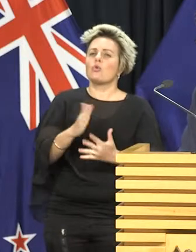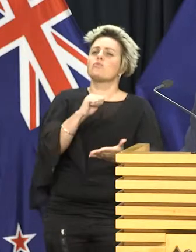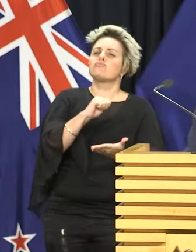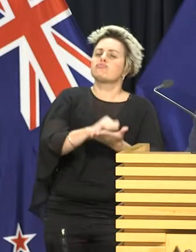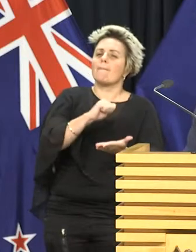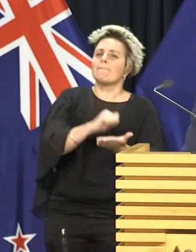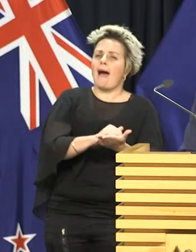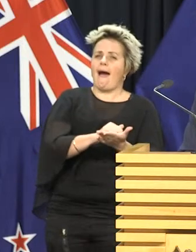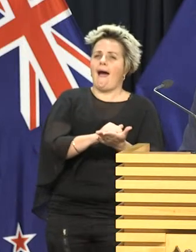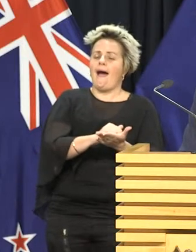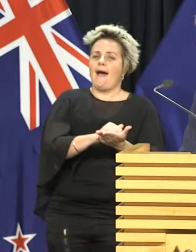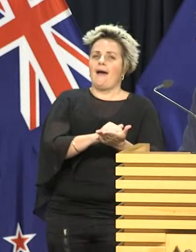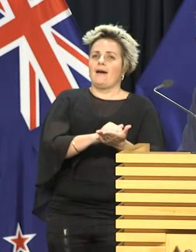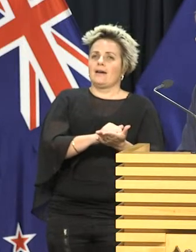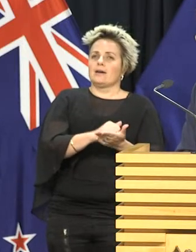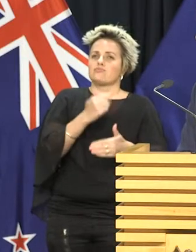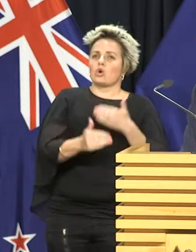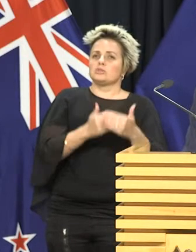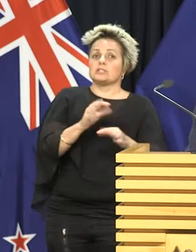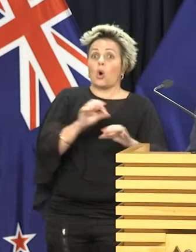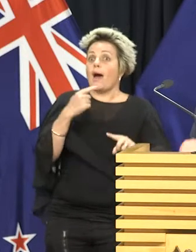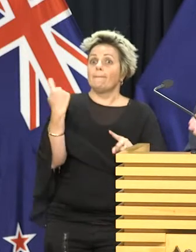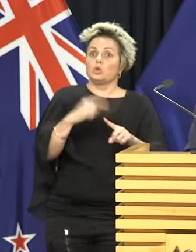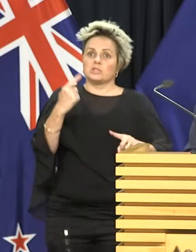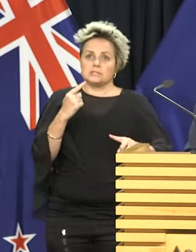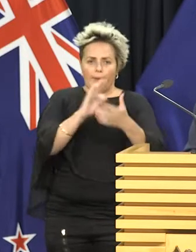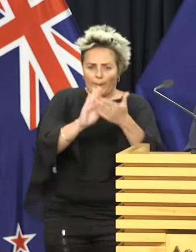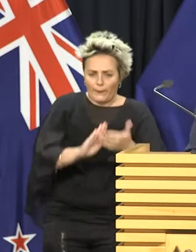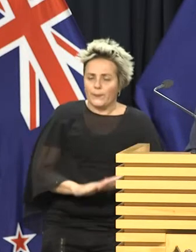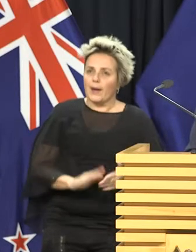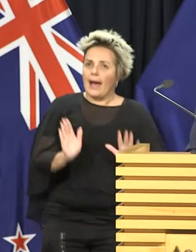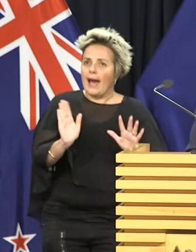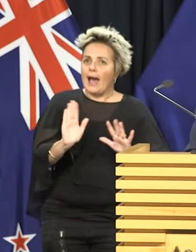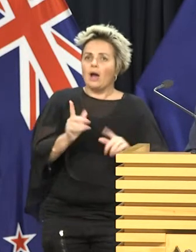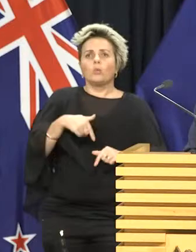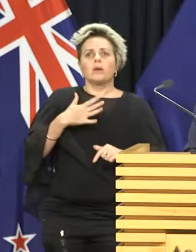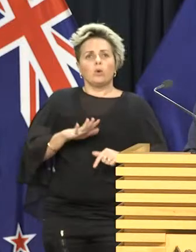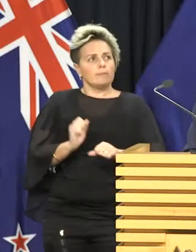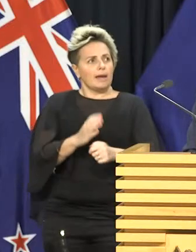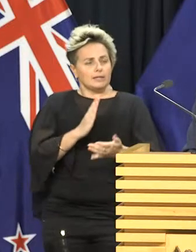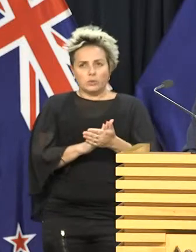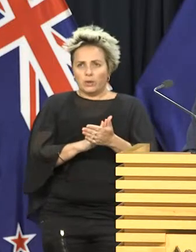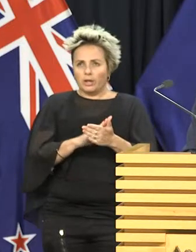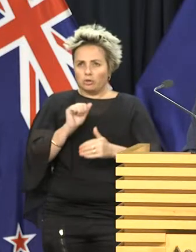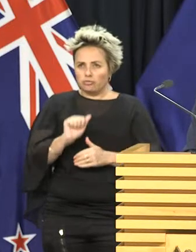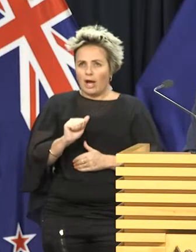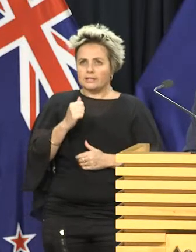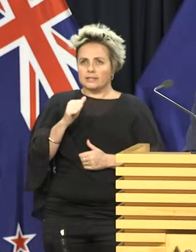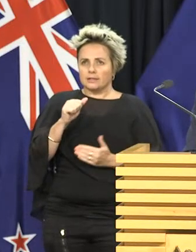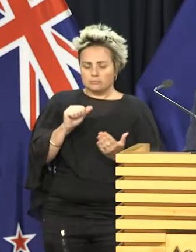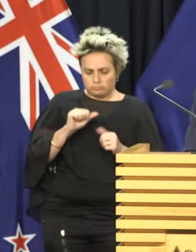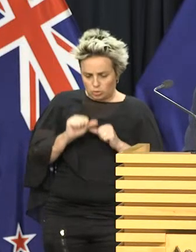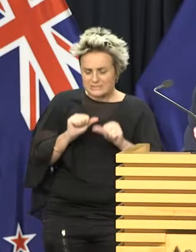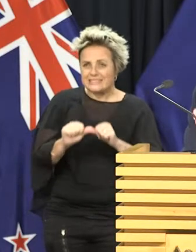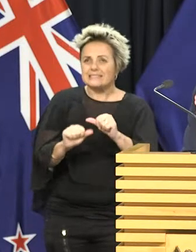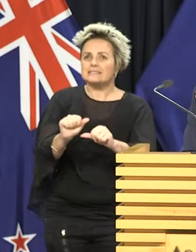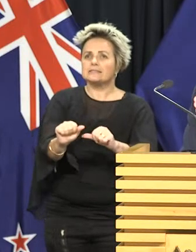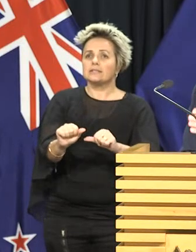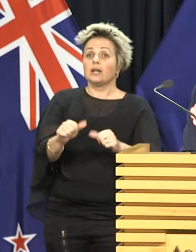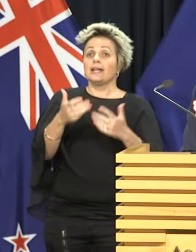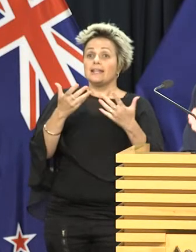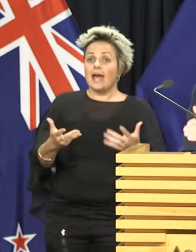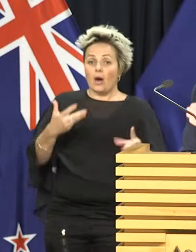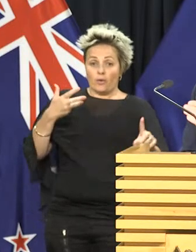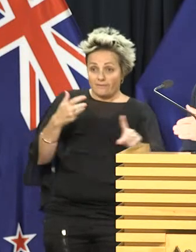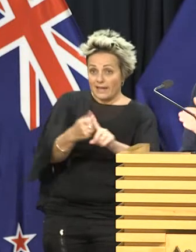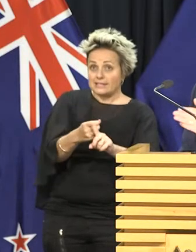under as an emergency use measure. And of course, we wanted to do that. And now, as we roll out the vaccine, we want to make